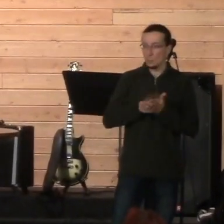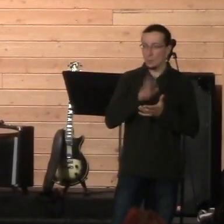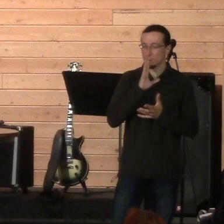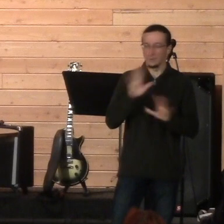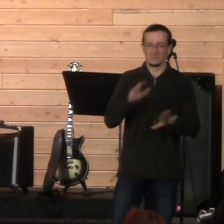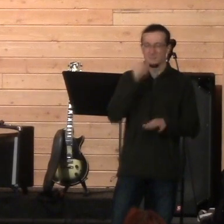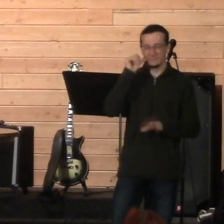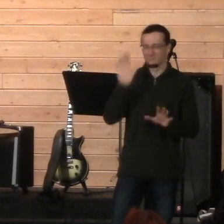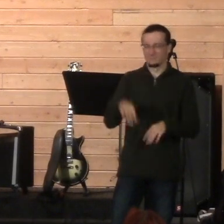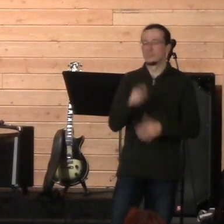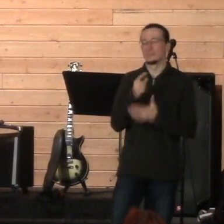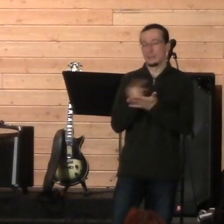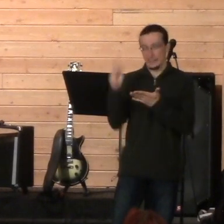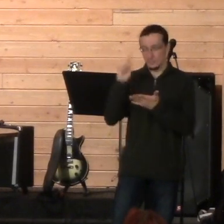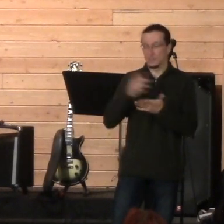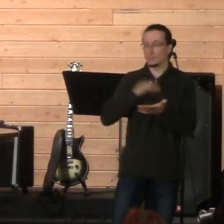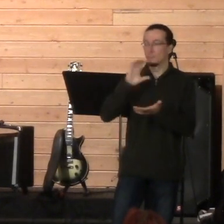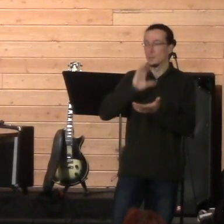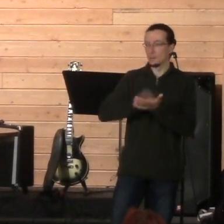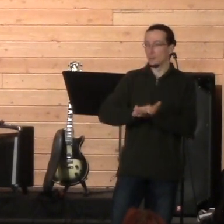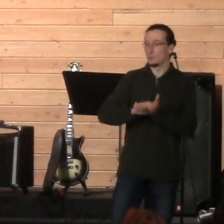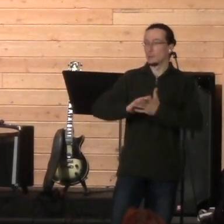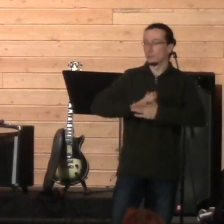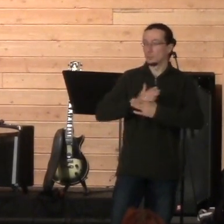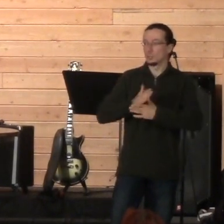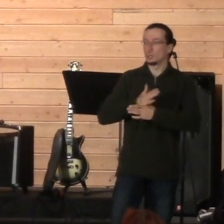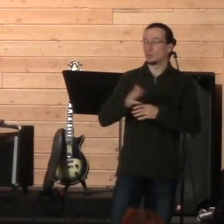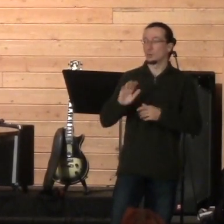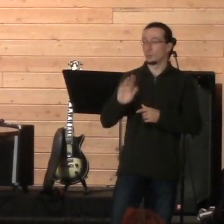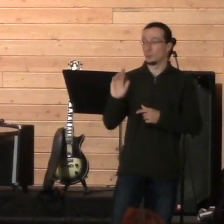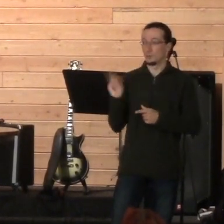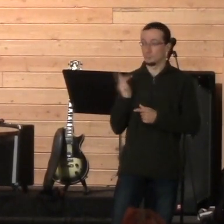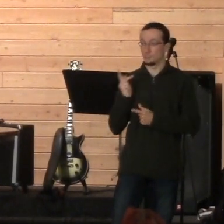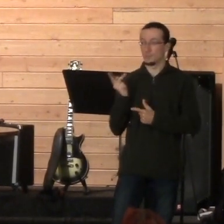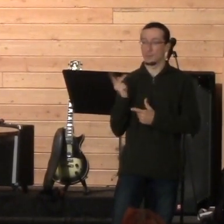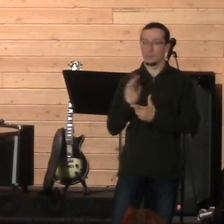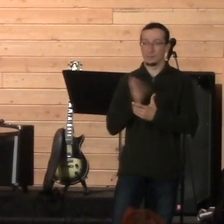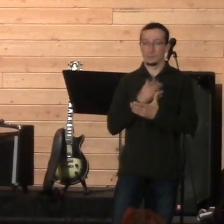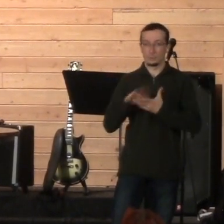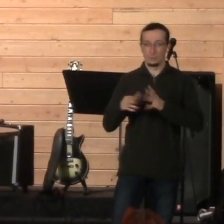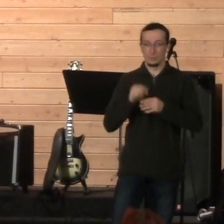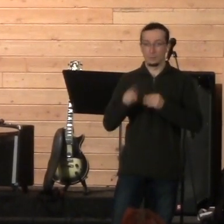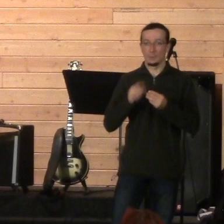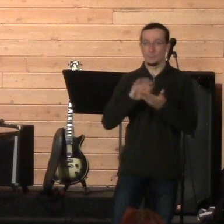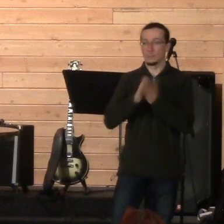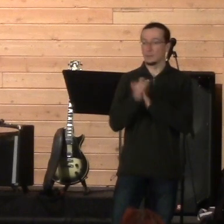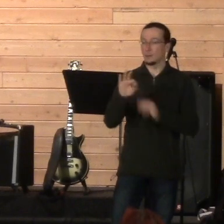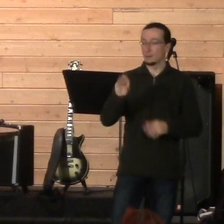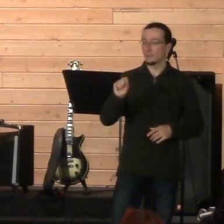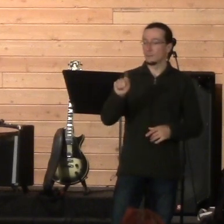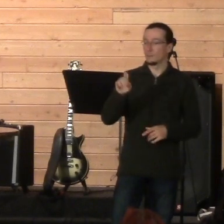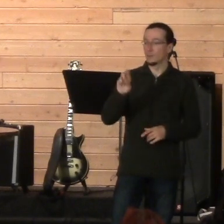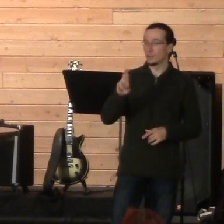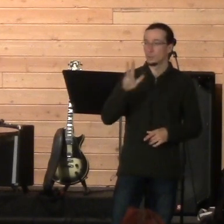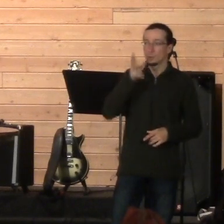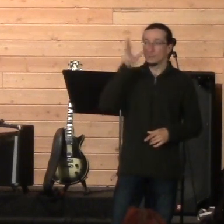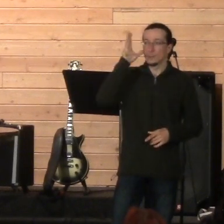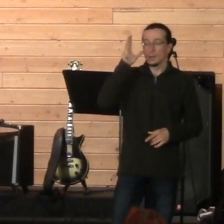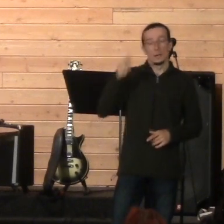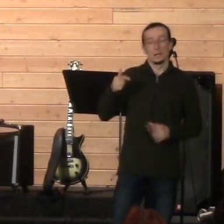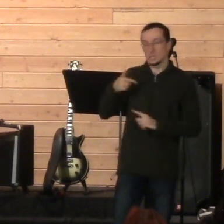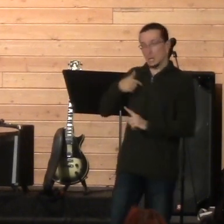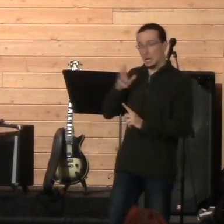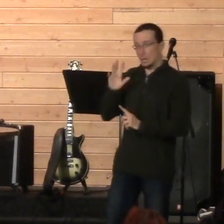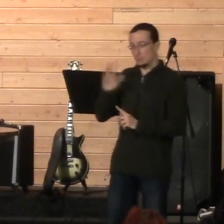last Sunday and shared our journey of being foster parents, and I won't go into that journey,